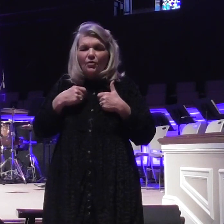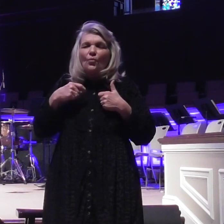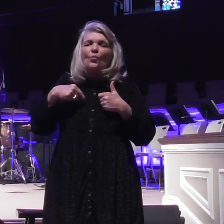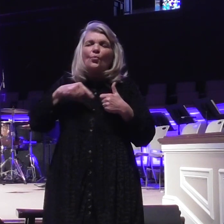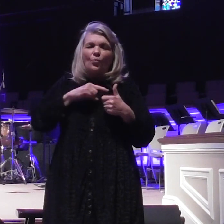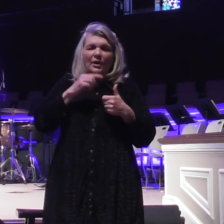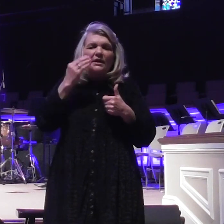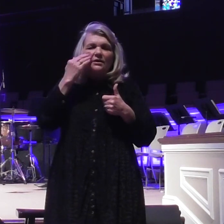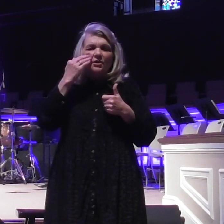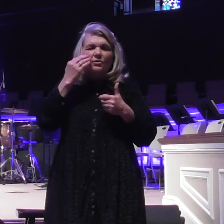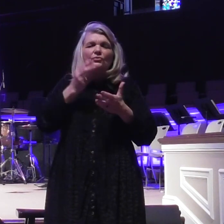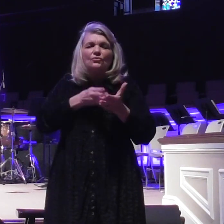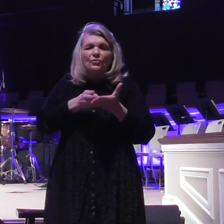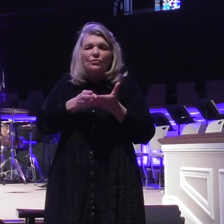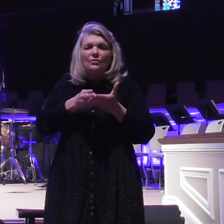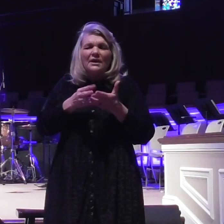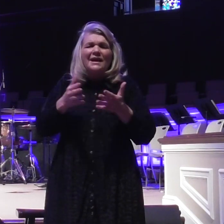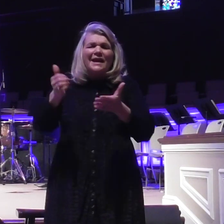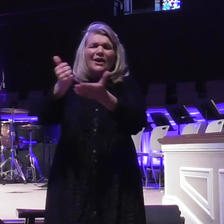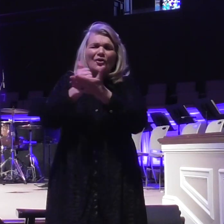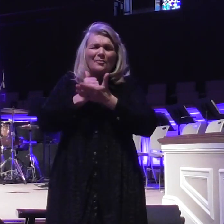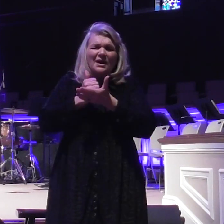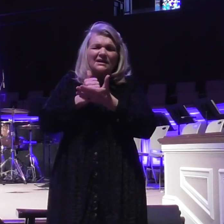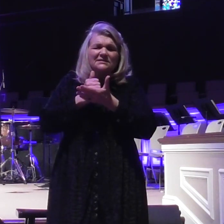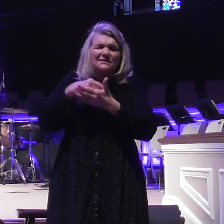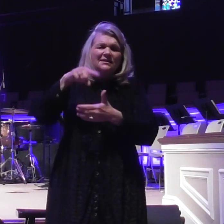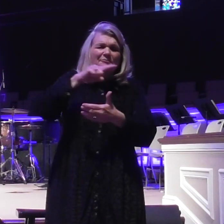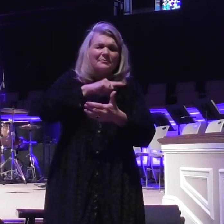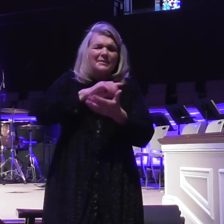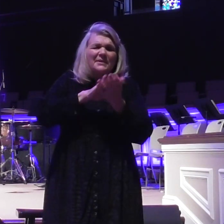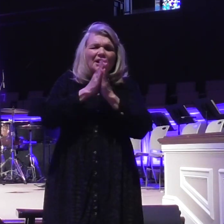us as your people to be people of the truth.